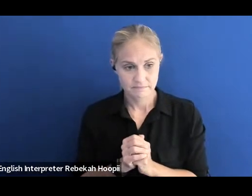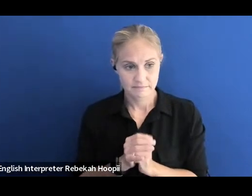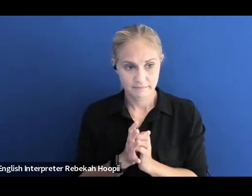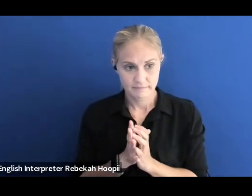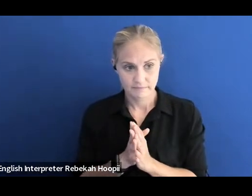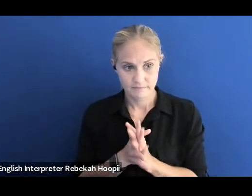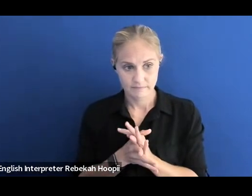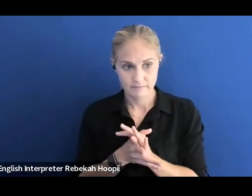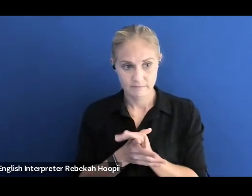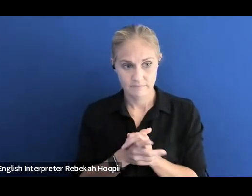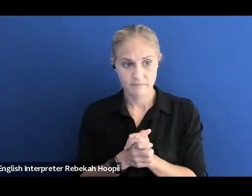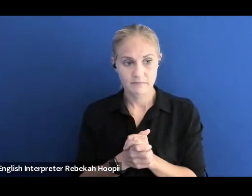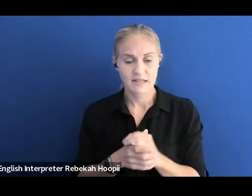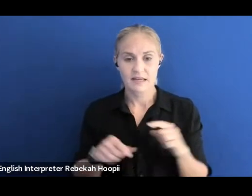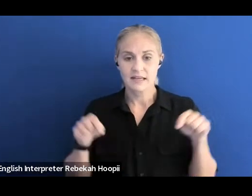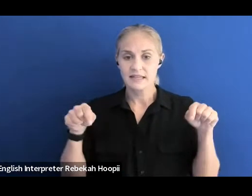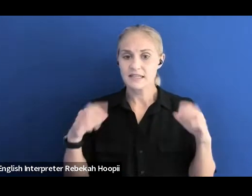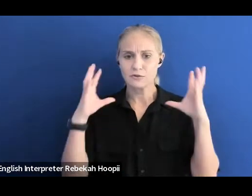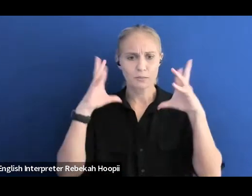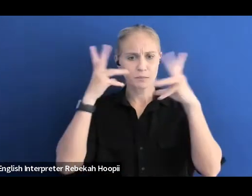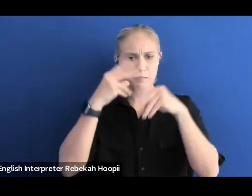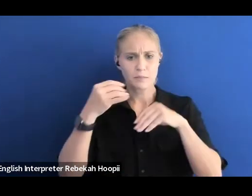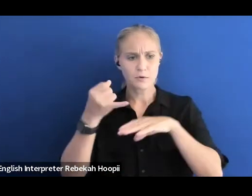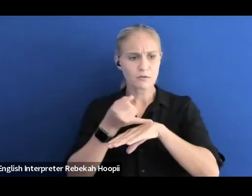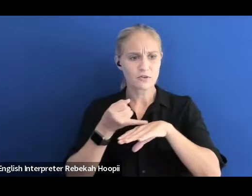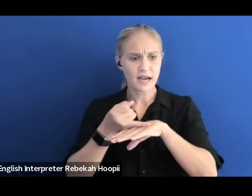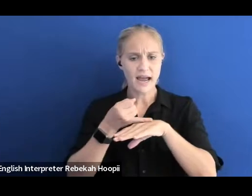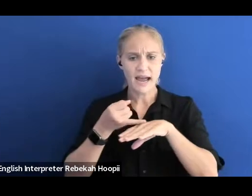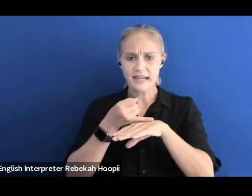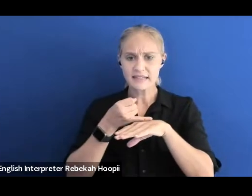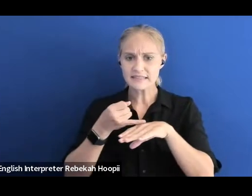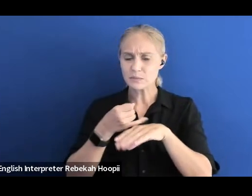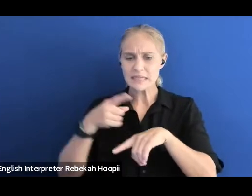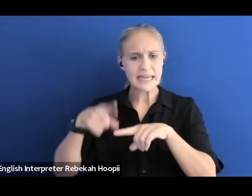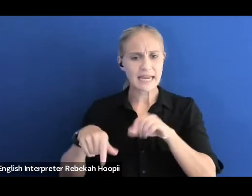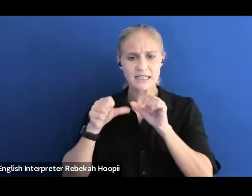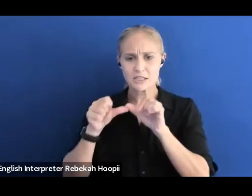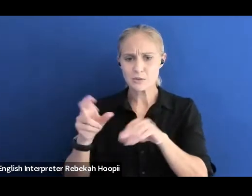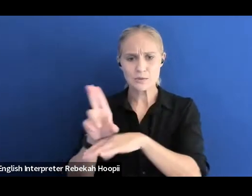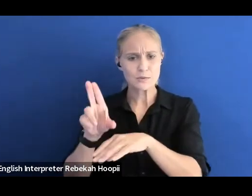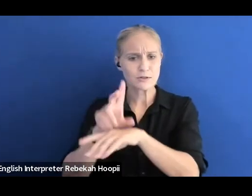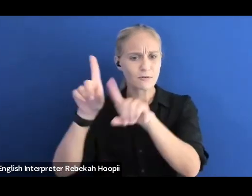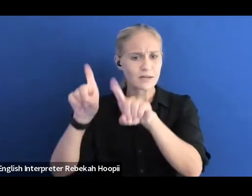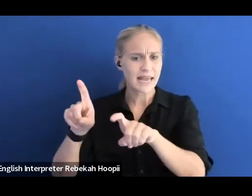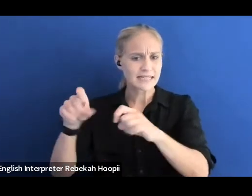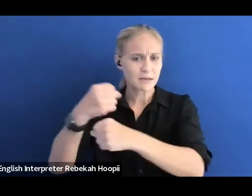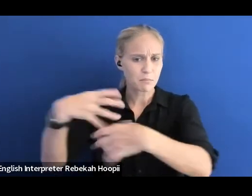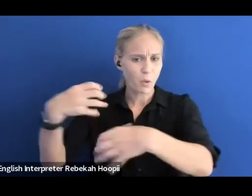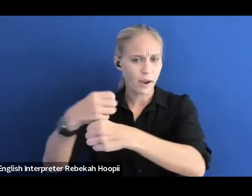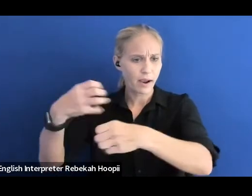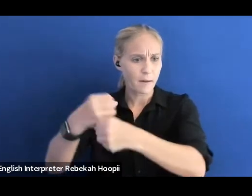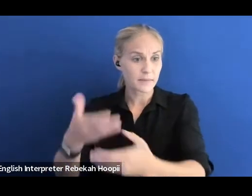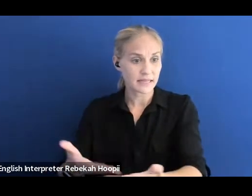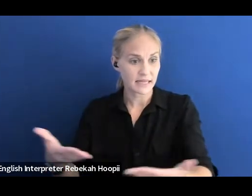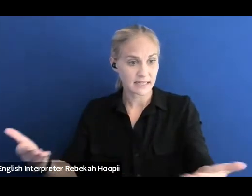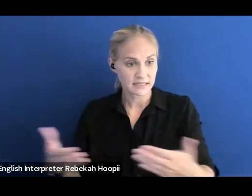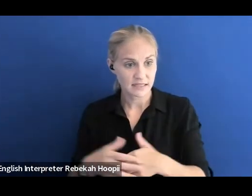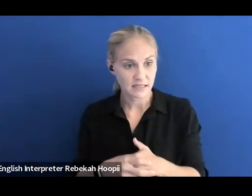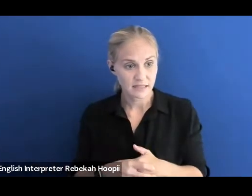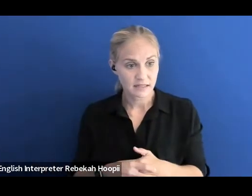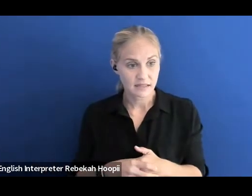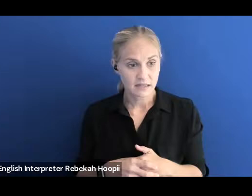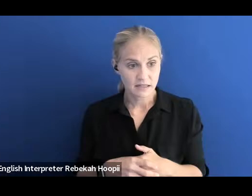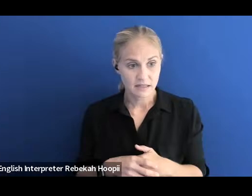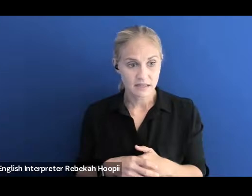this beautiful island, was just used for blowing up things. And I mean, it's a long way to 1 minute